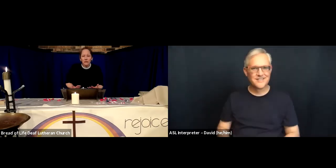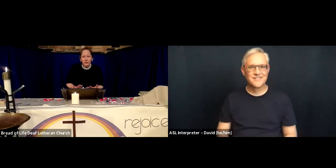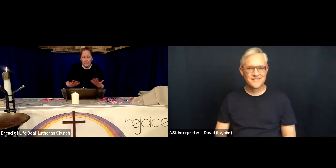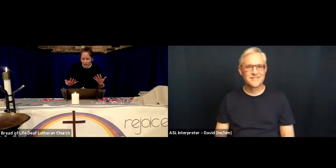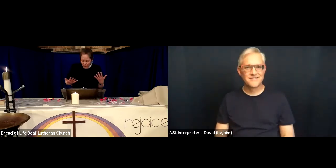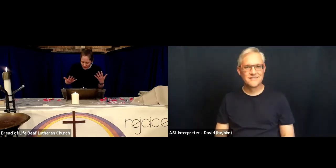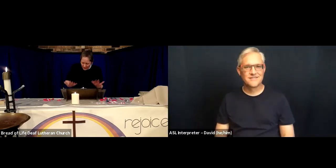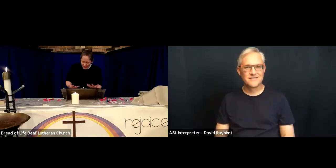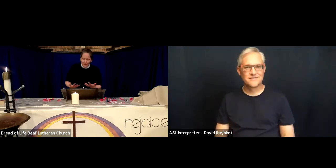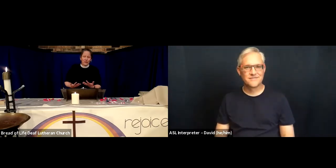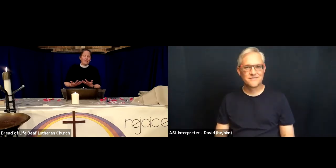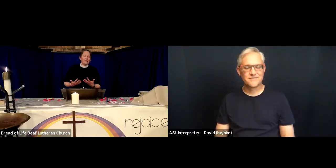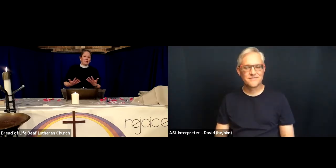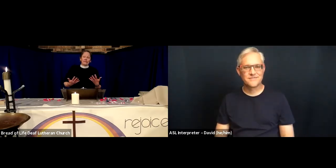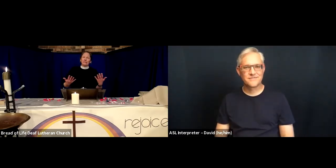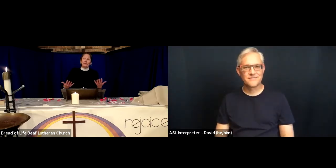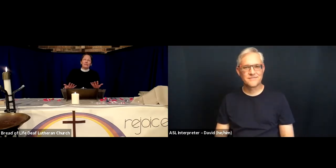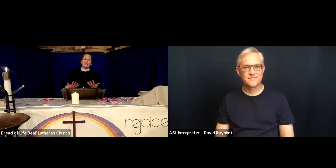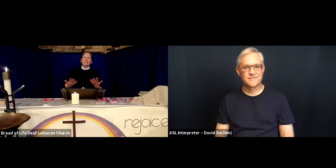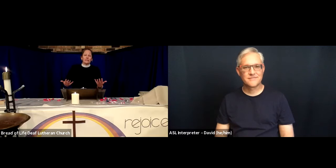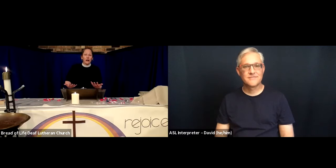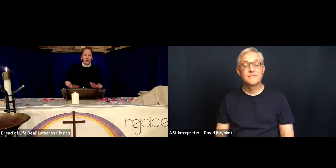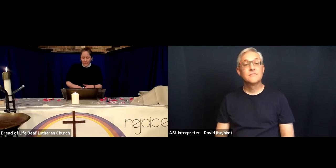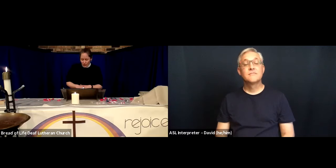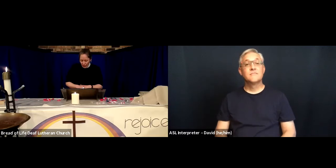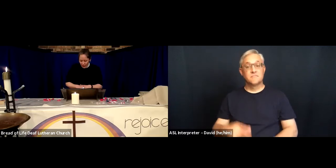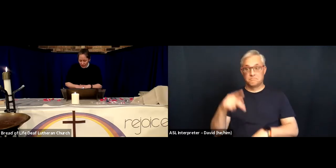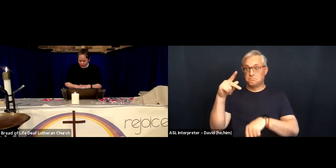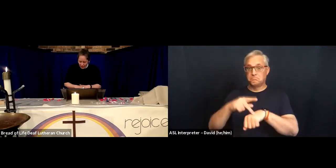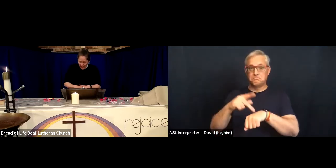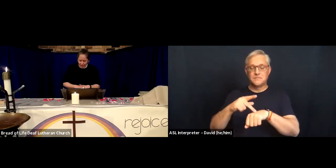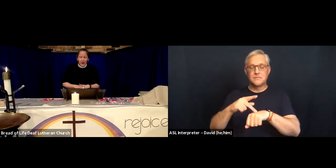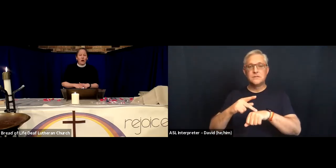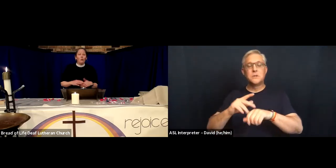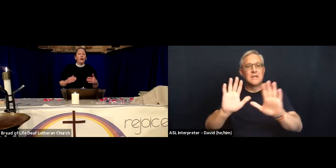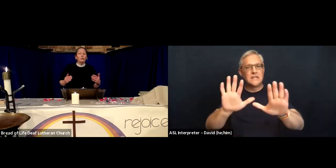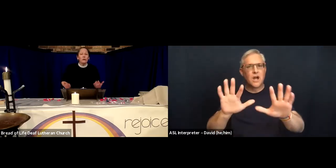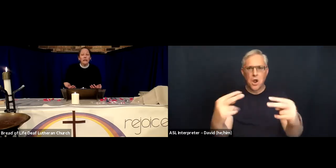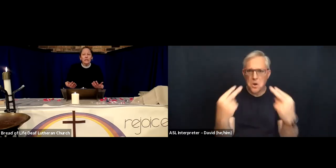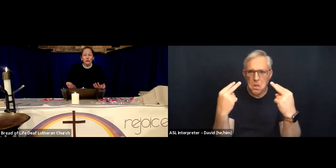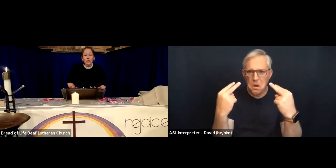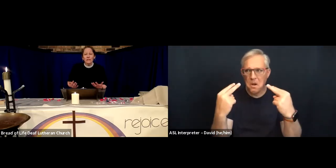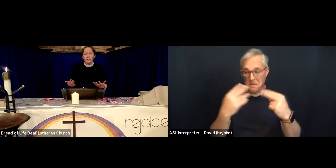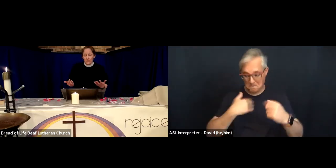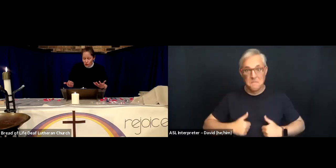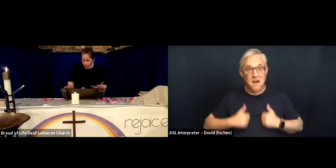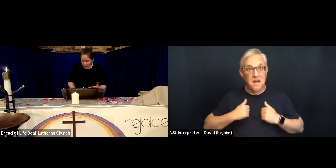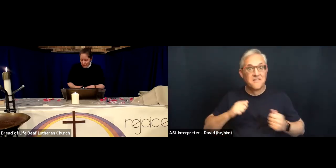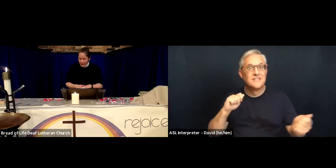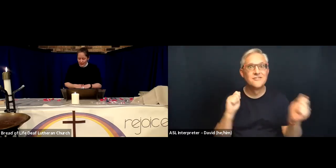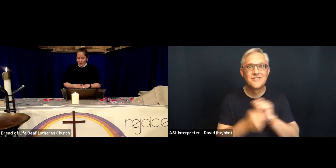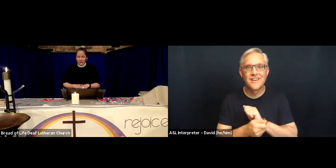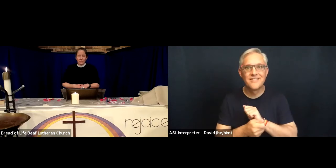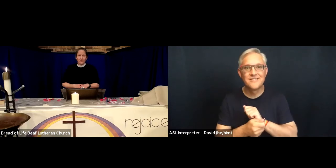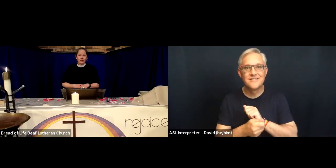And Peter wants us to listen to how this has changed his life. When we trust